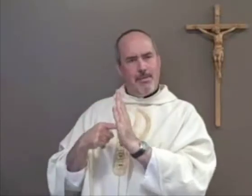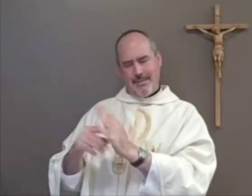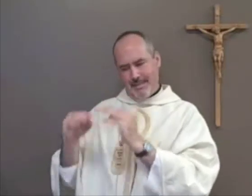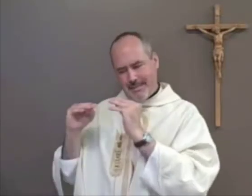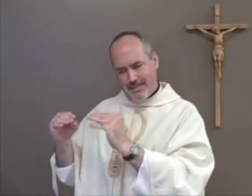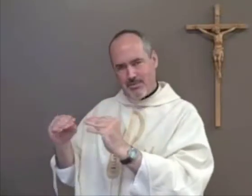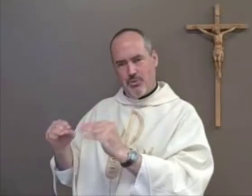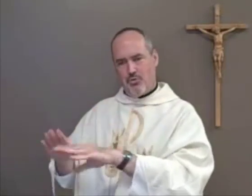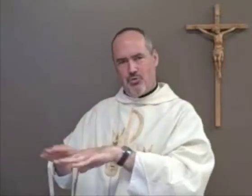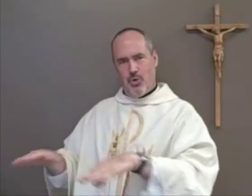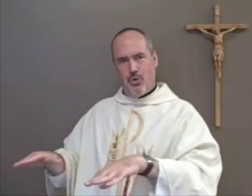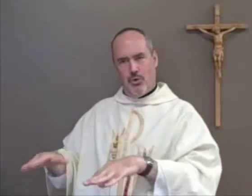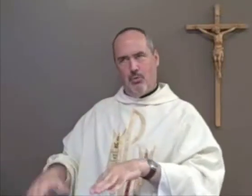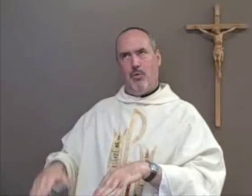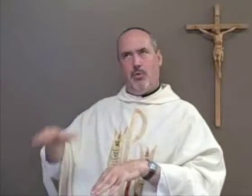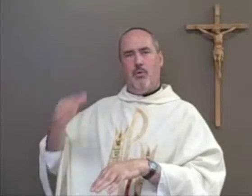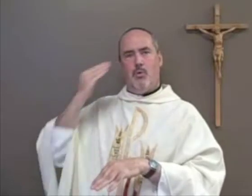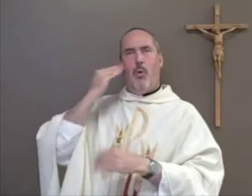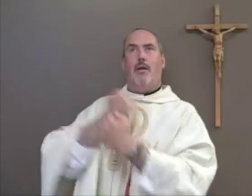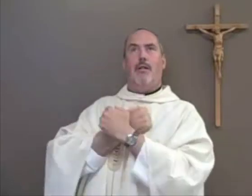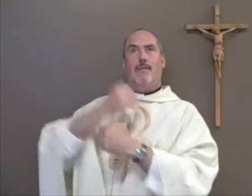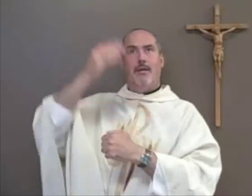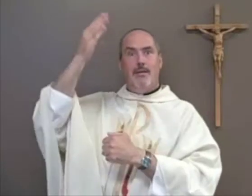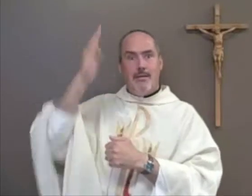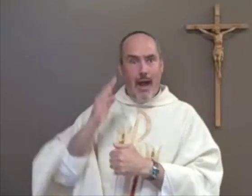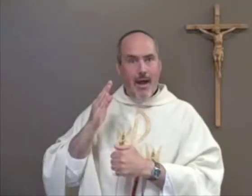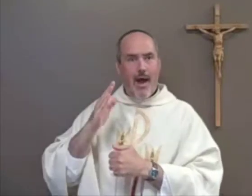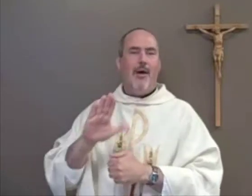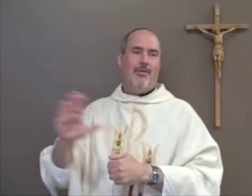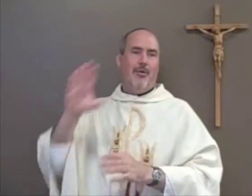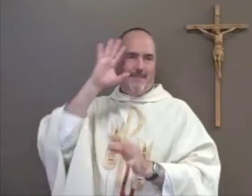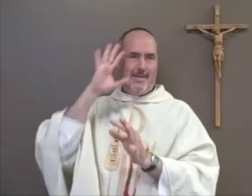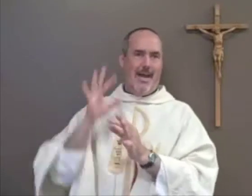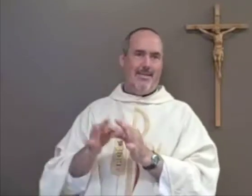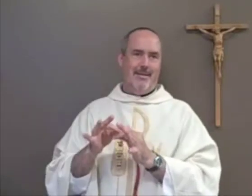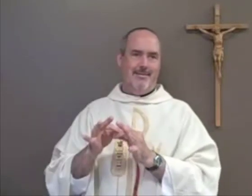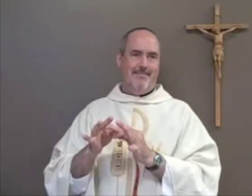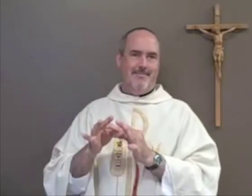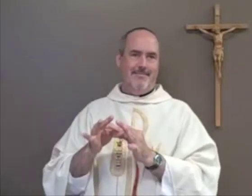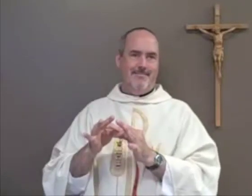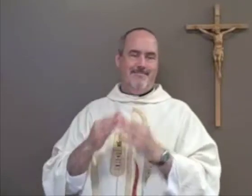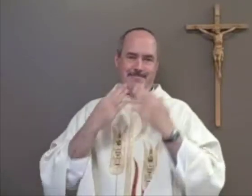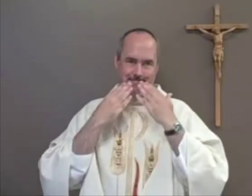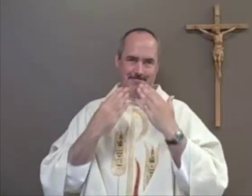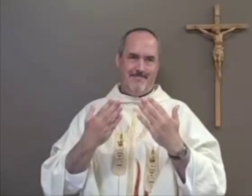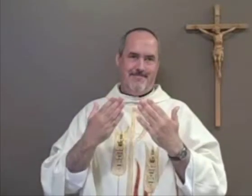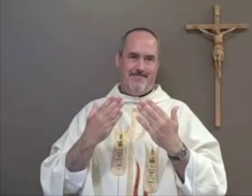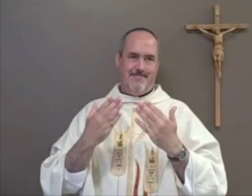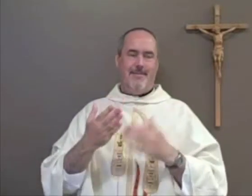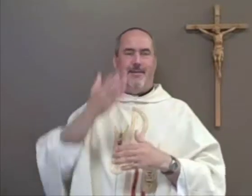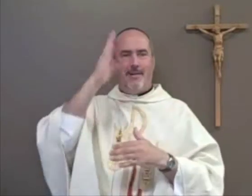so that they grow up loving God and loving their Catholic faith. Thank you so much, and may God bless you.